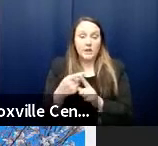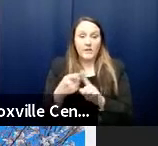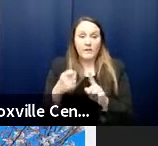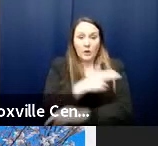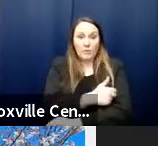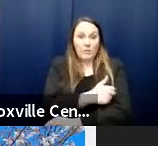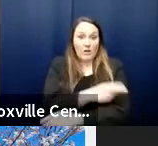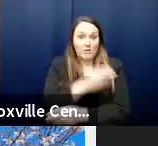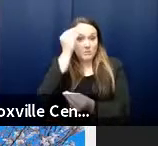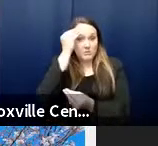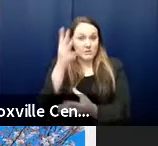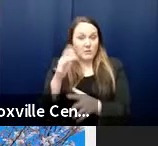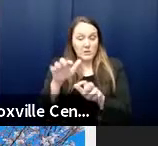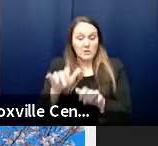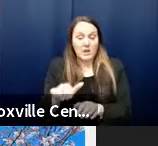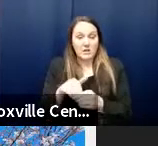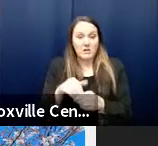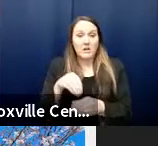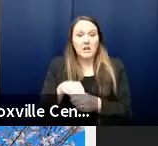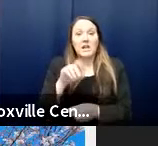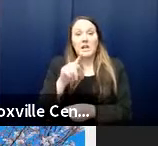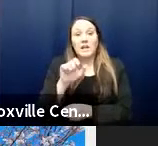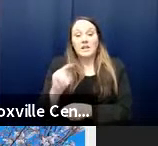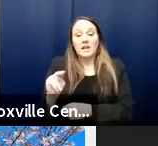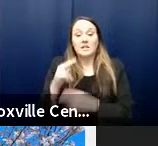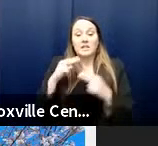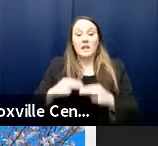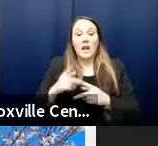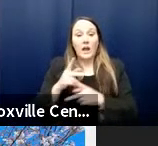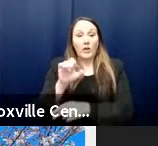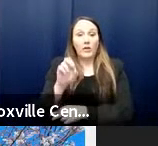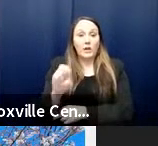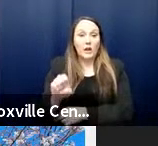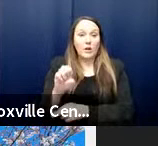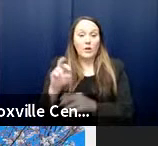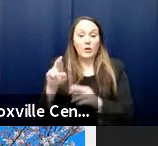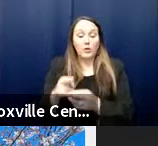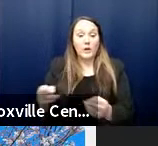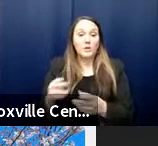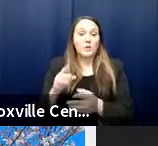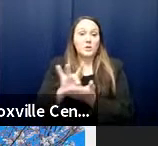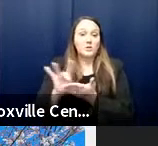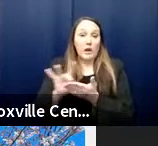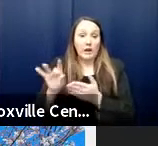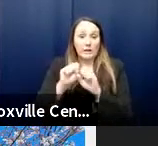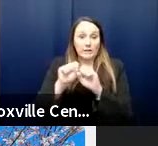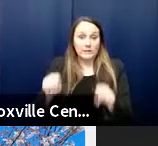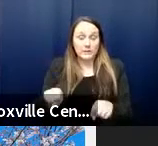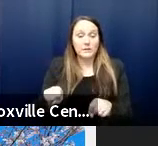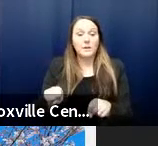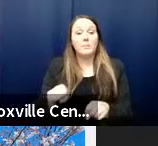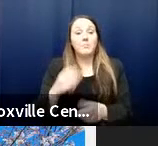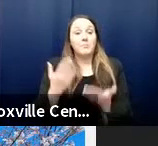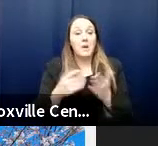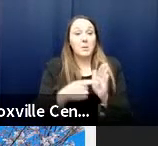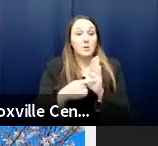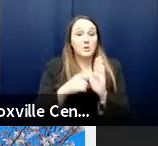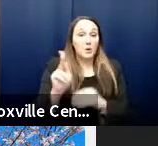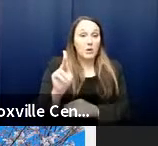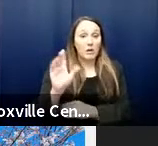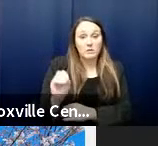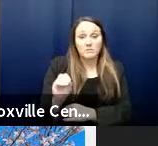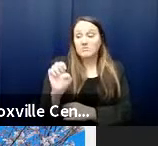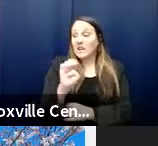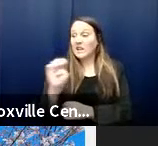put into the Tennessee Healthcare Resource Tracking System, or HERTS. It may reflect Knox County, the East Region,